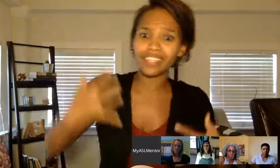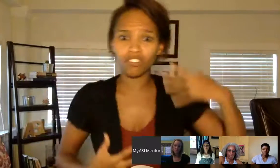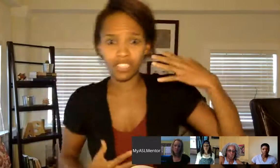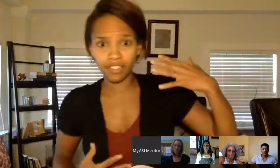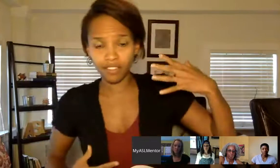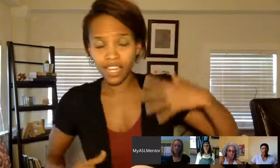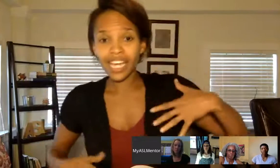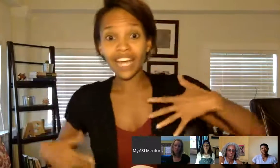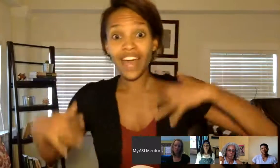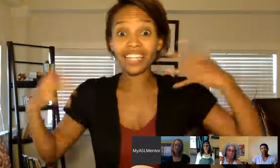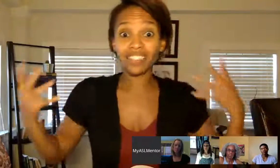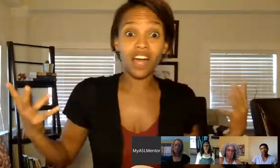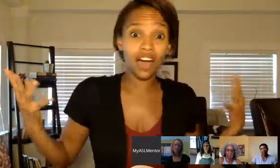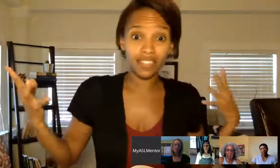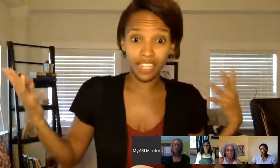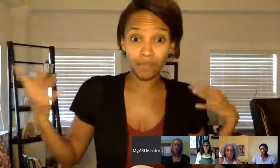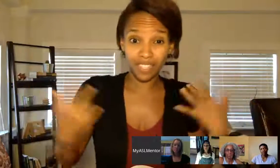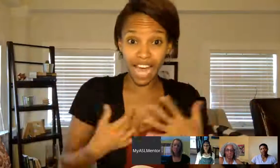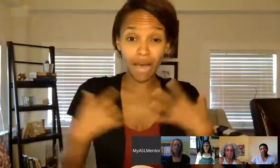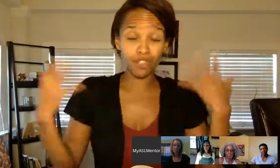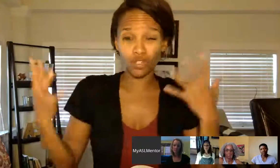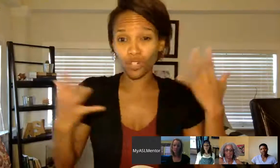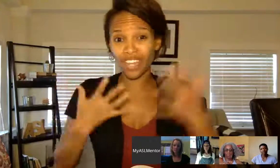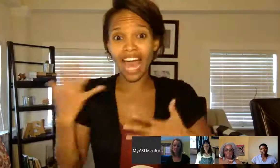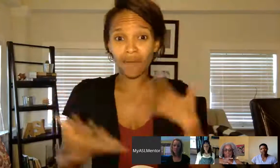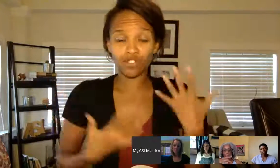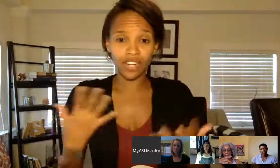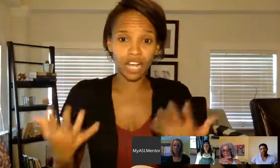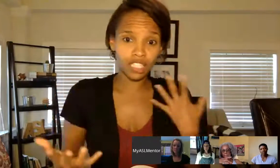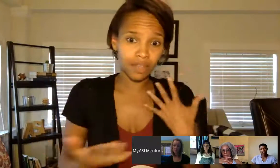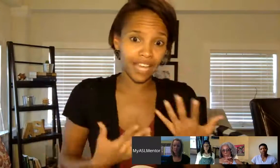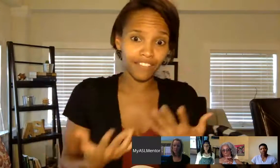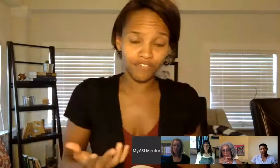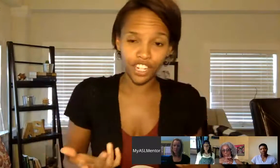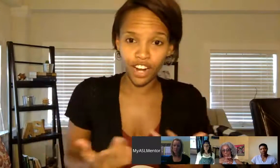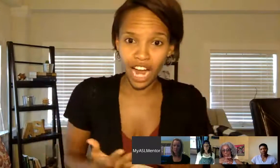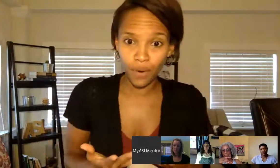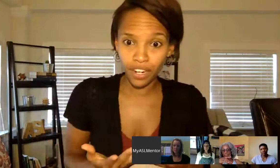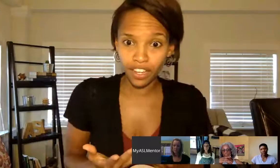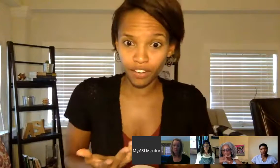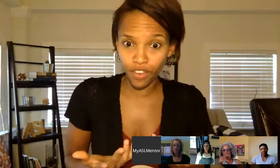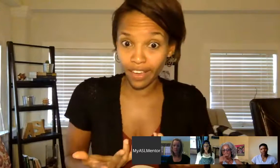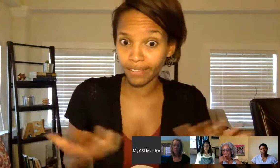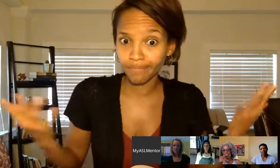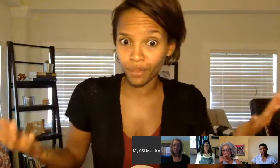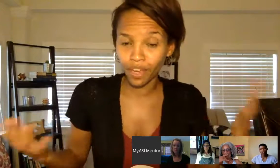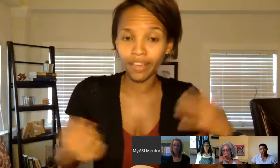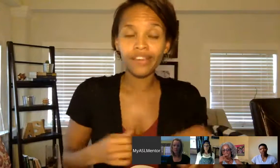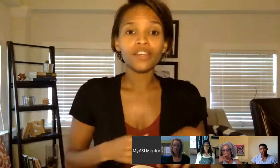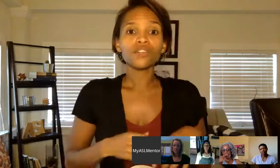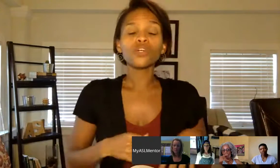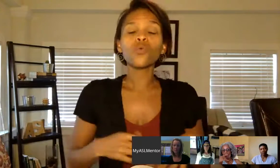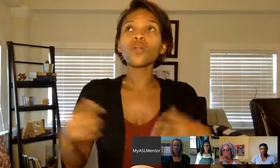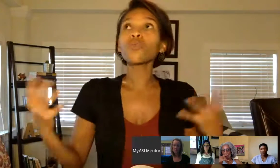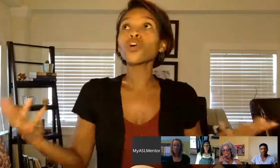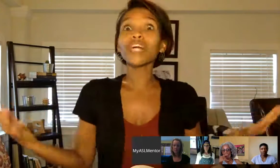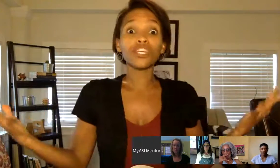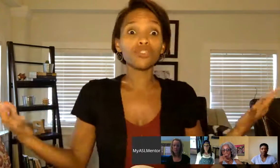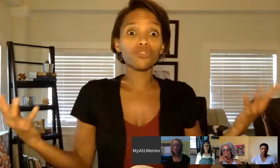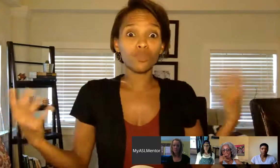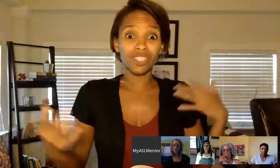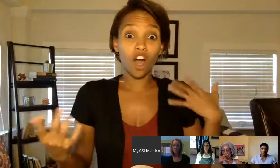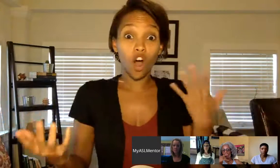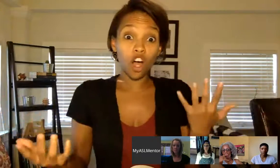being settled in. And that's the concept, this sort of an abstract concept that we have to figure out how we're going to convey. Okay, so one word